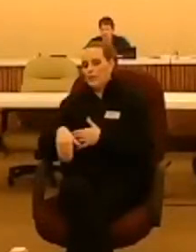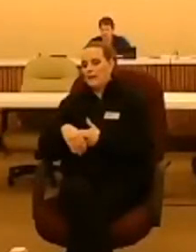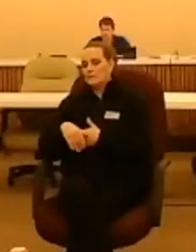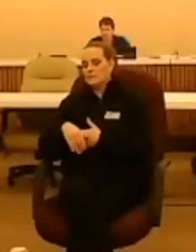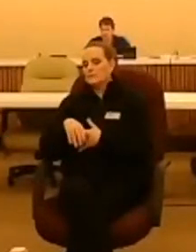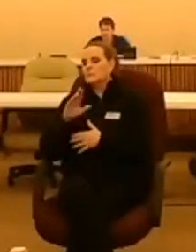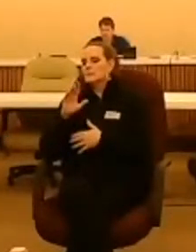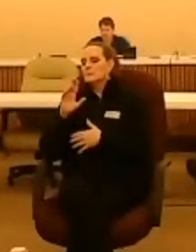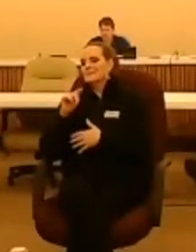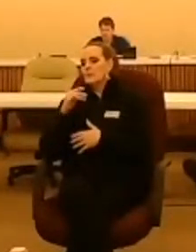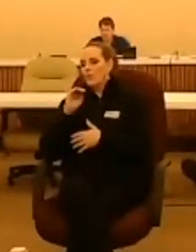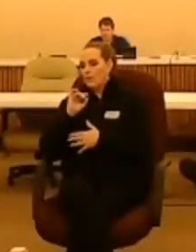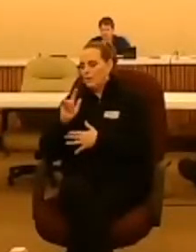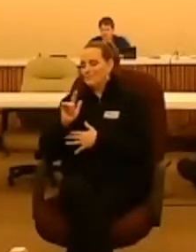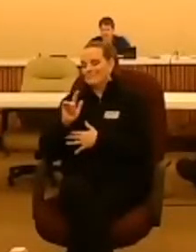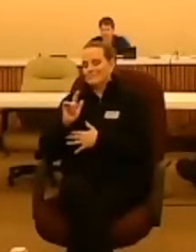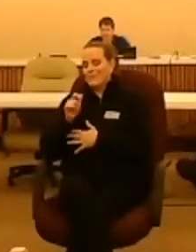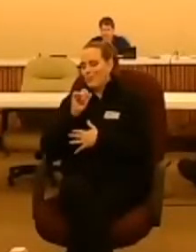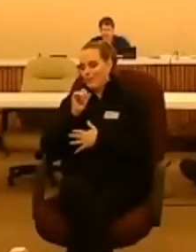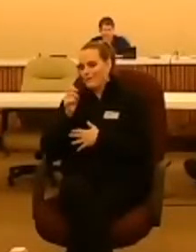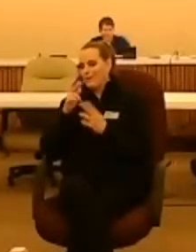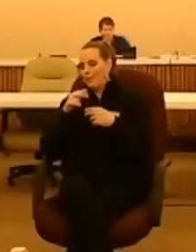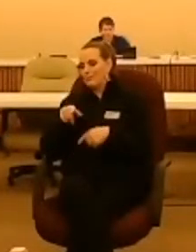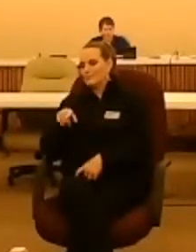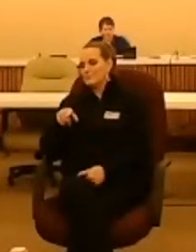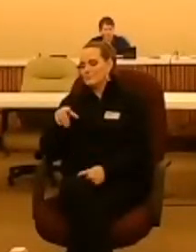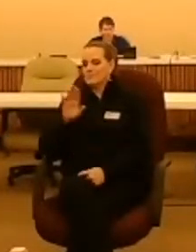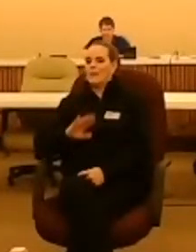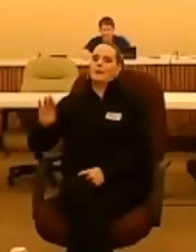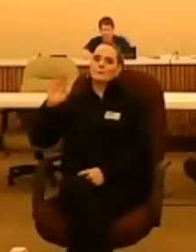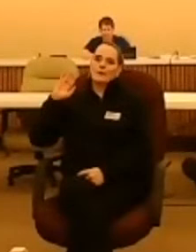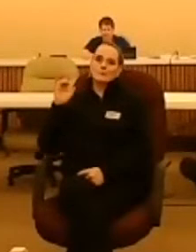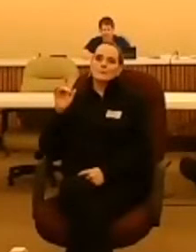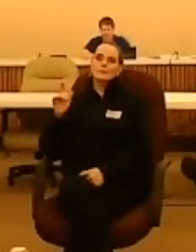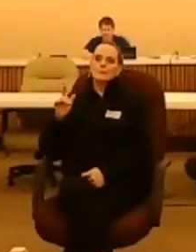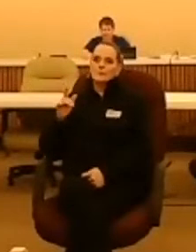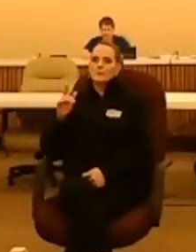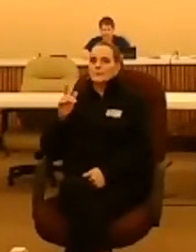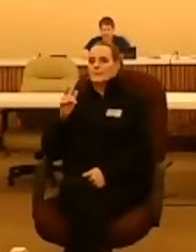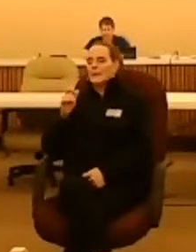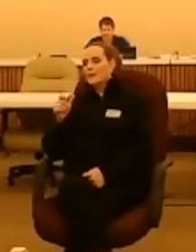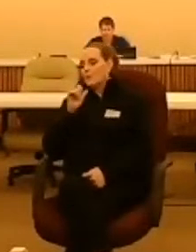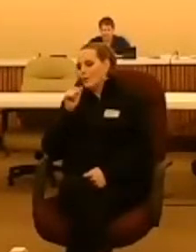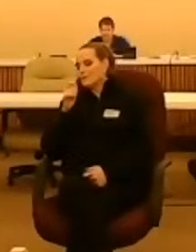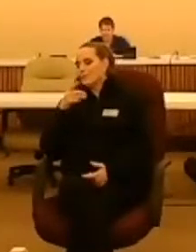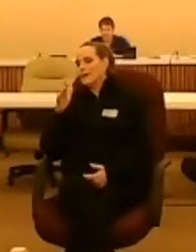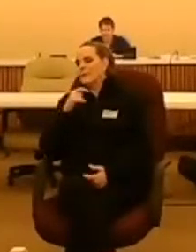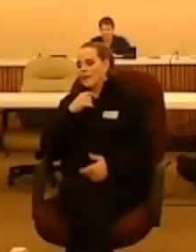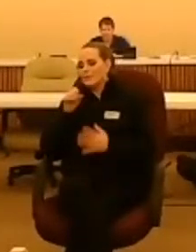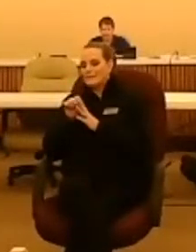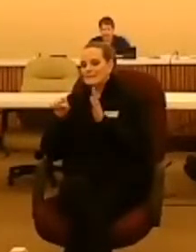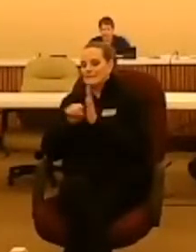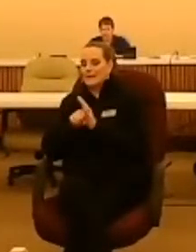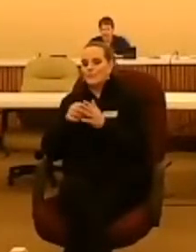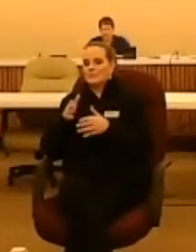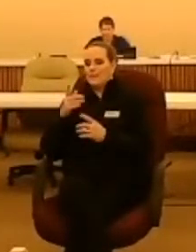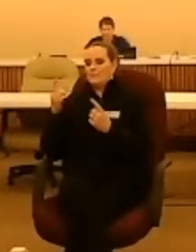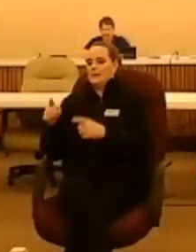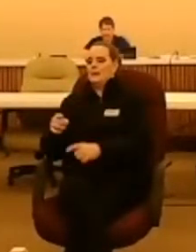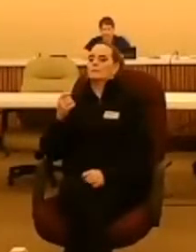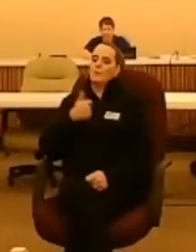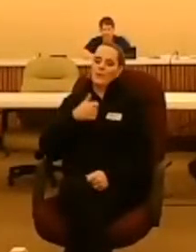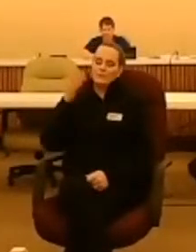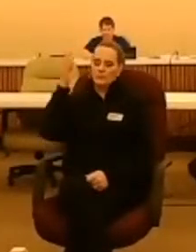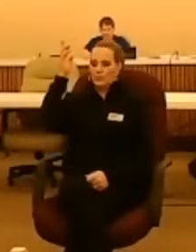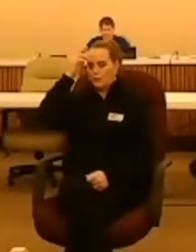So they didn't put it in back then, and there is no way the state is going to allow it to go in now. So that goes back to